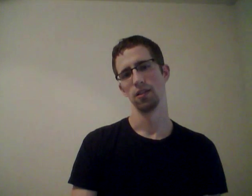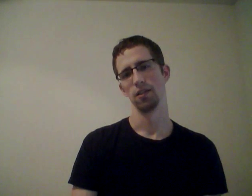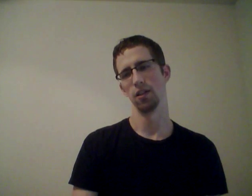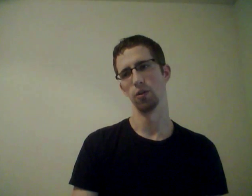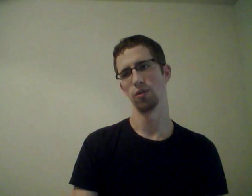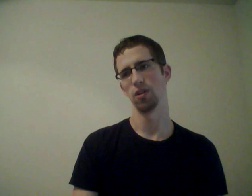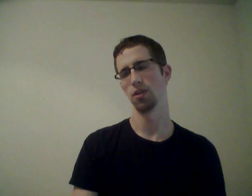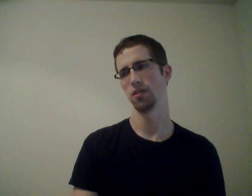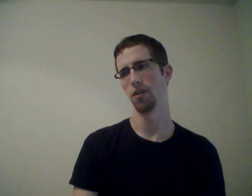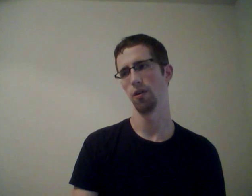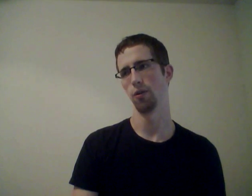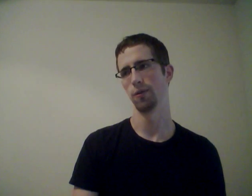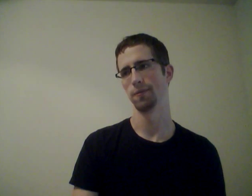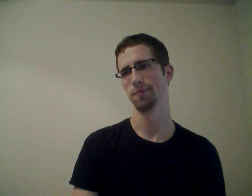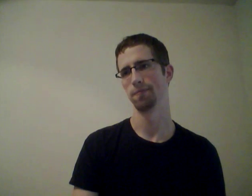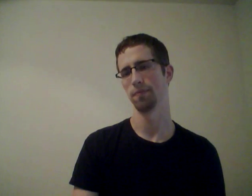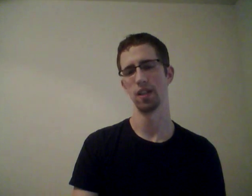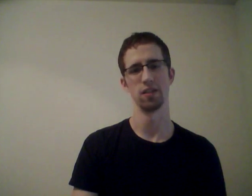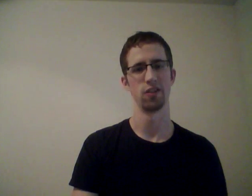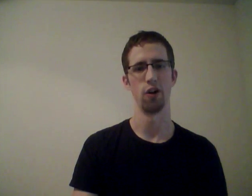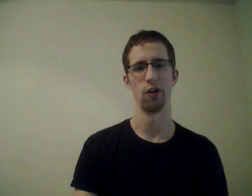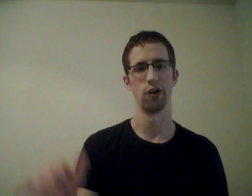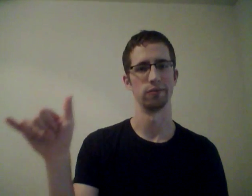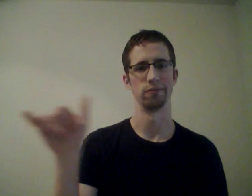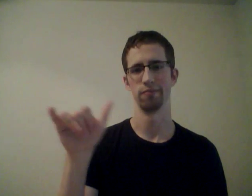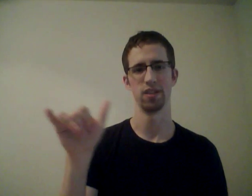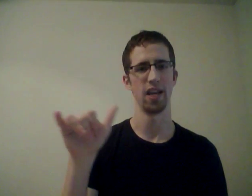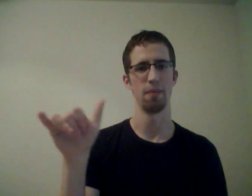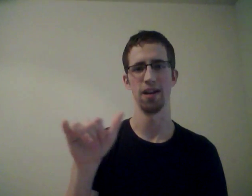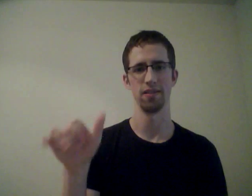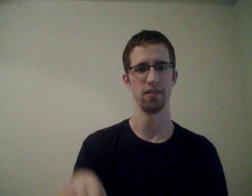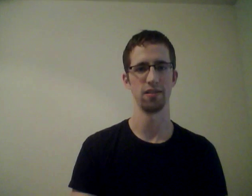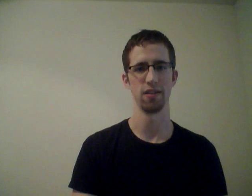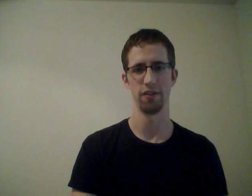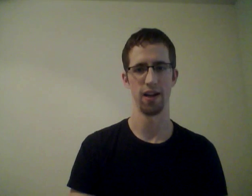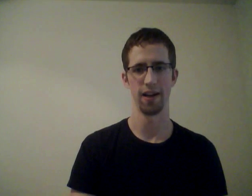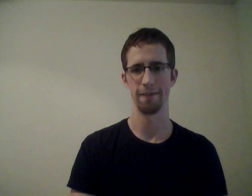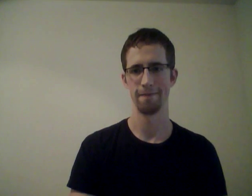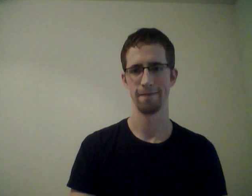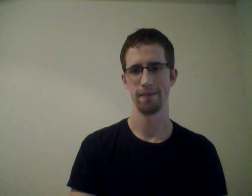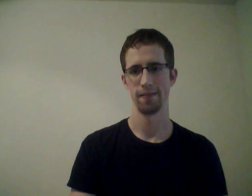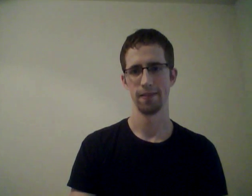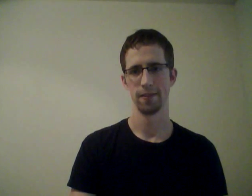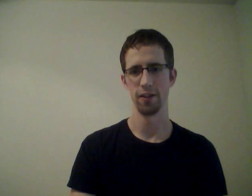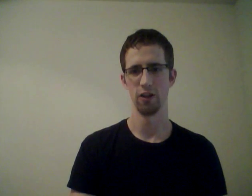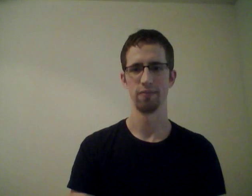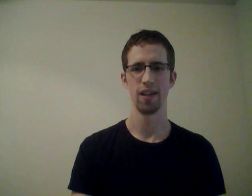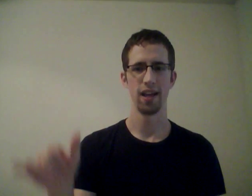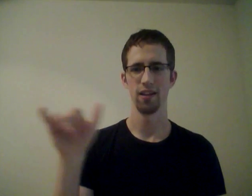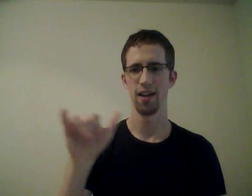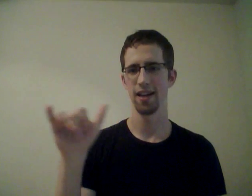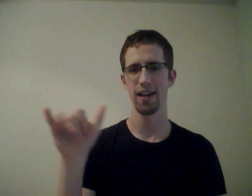you know, so-and-so is tall, same as this other guy. You know, like,